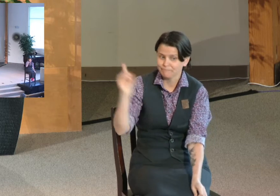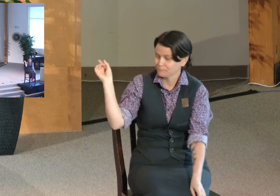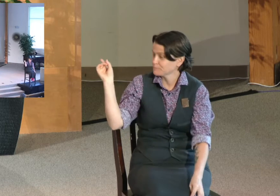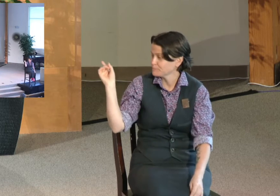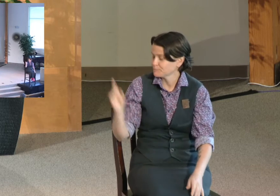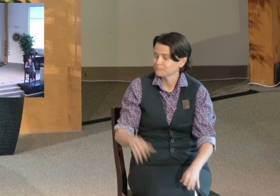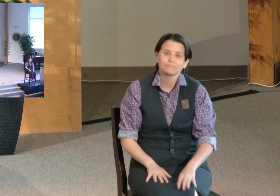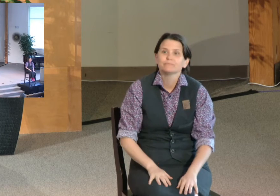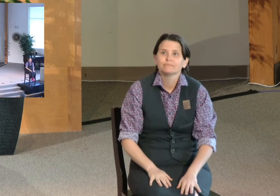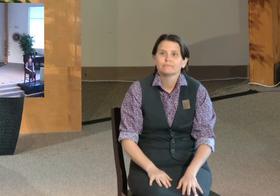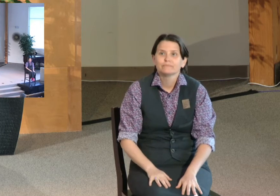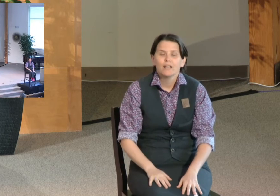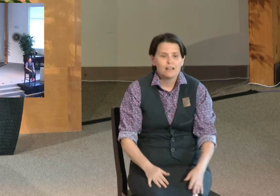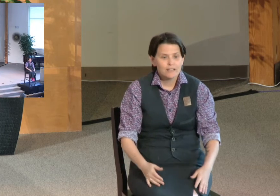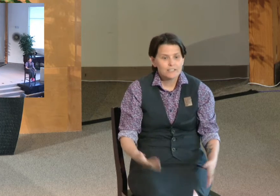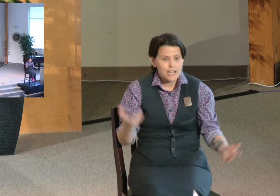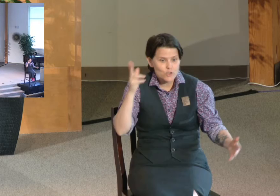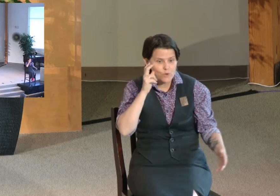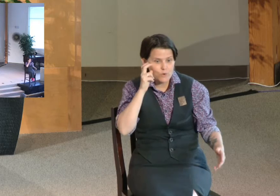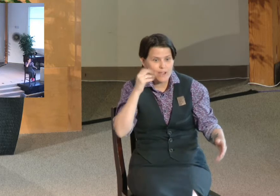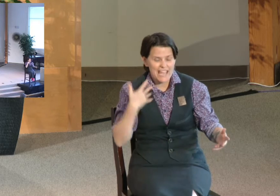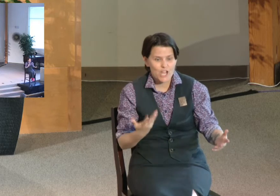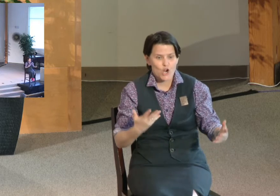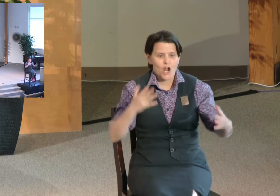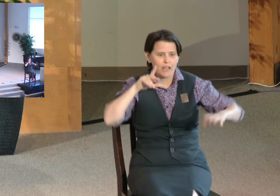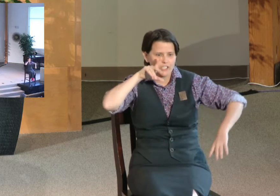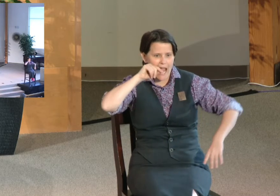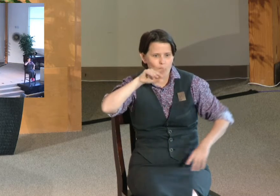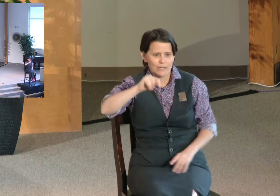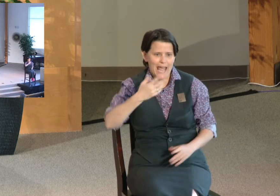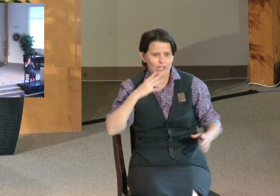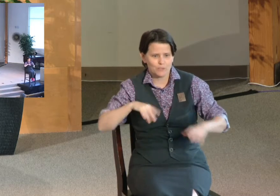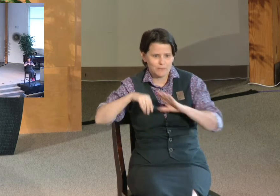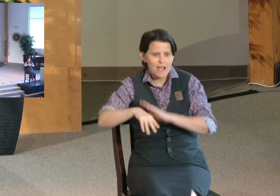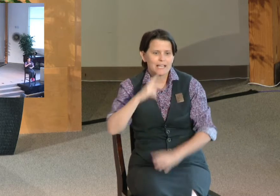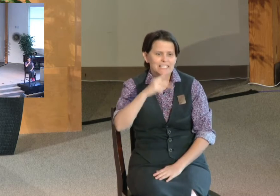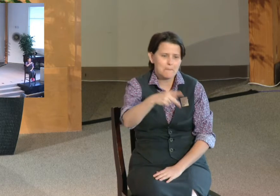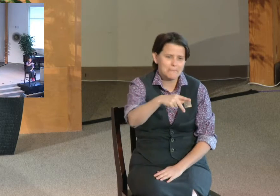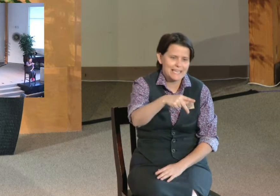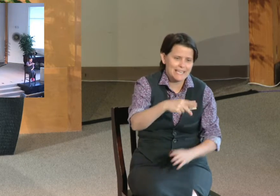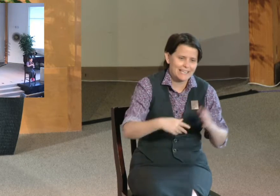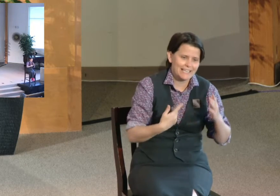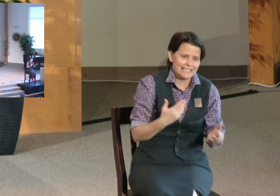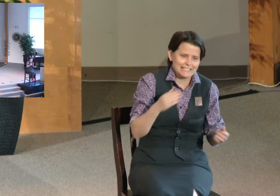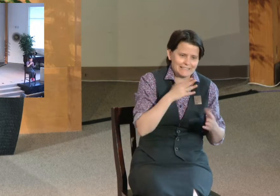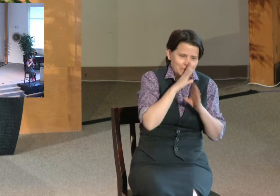bathroom? Because the P is silent. Dad! Why? All